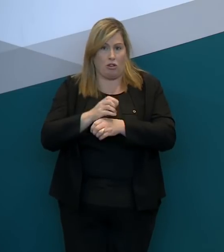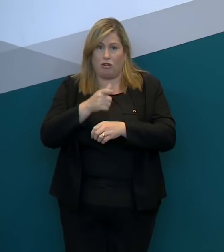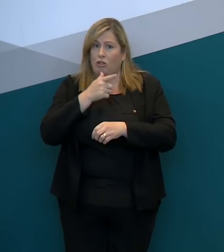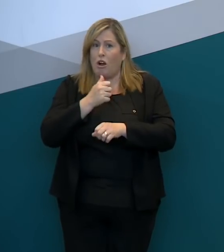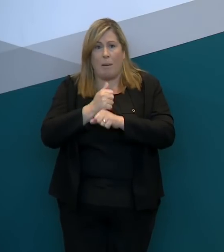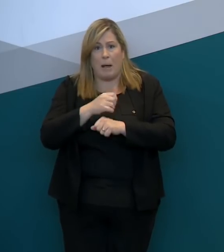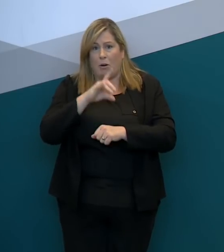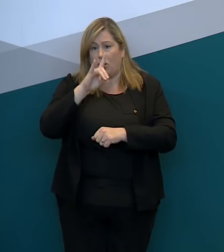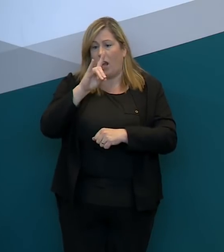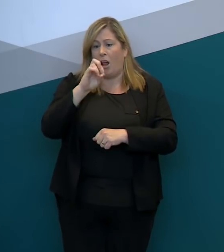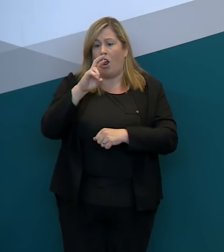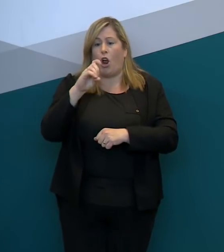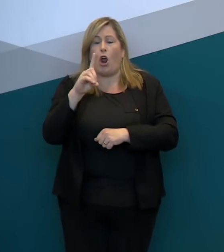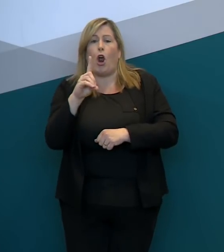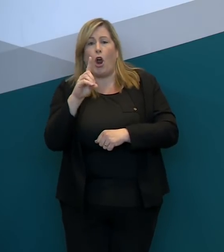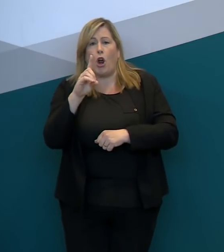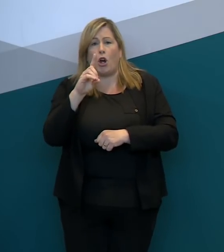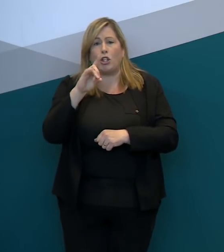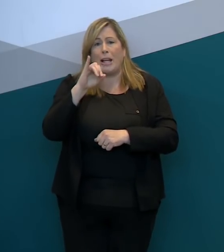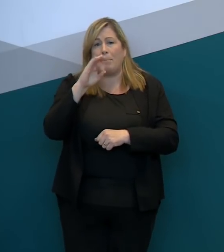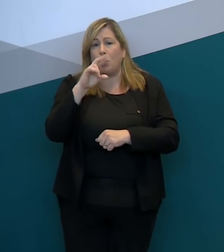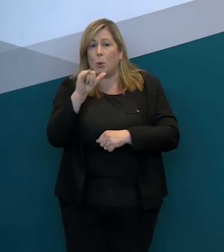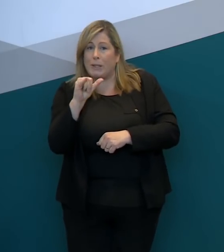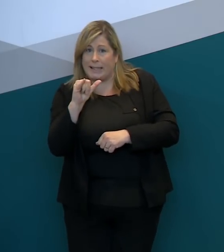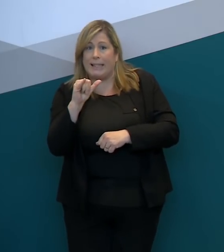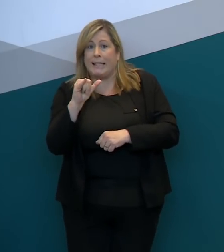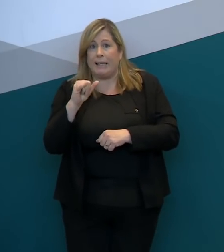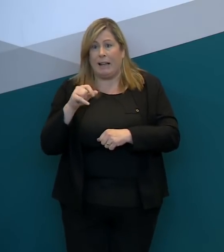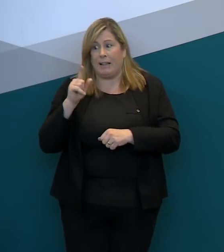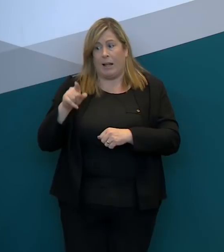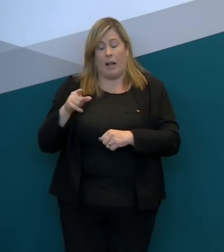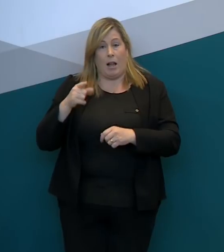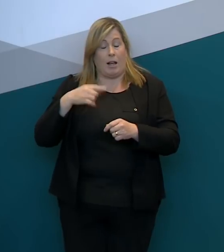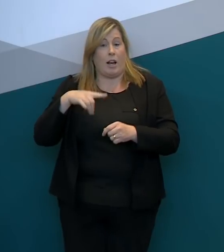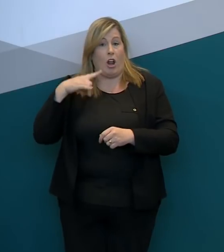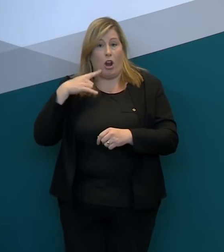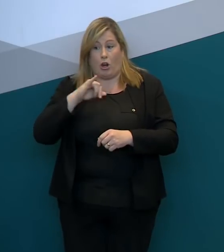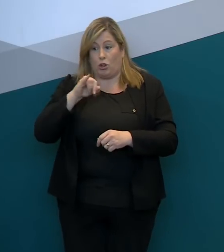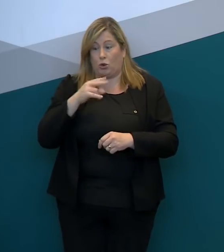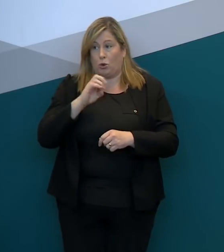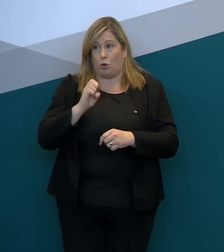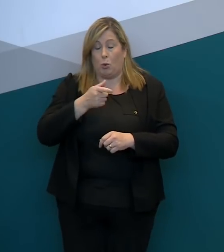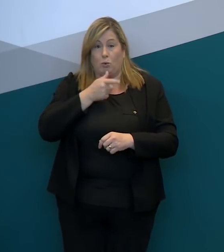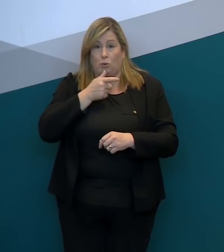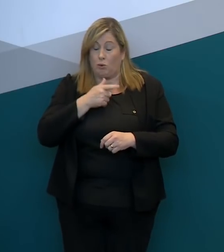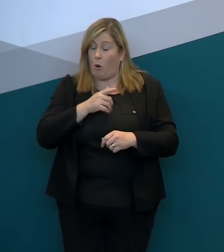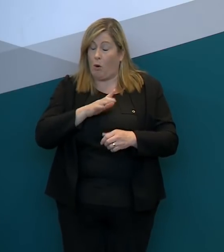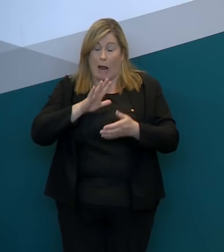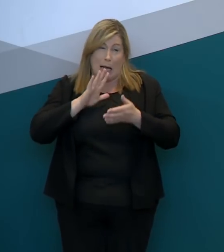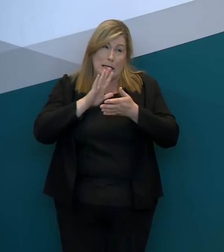And so the WHO spoke, I think, quite strongly and clearly yesterday, cautioning against that kind of